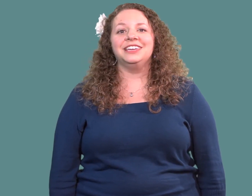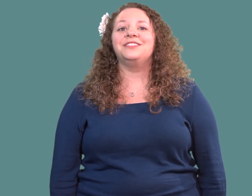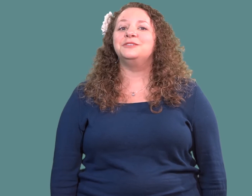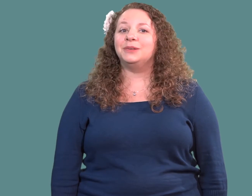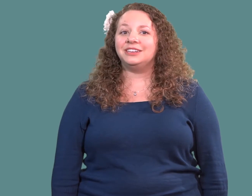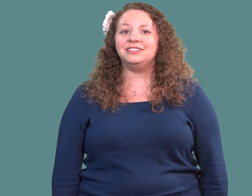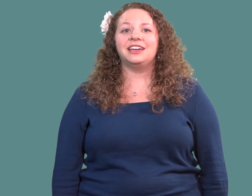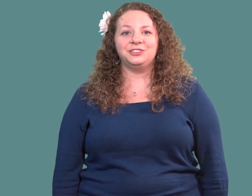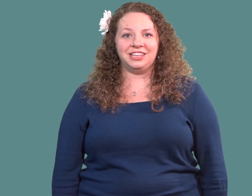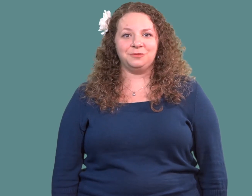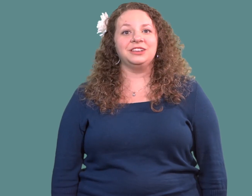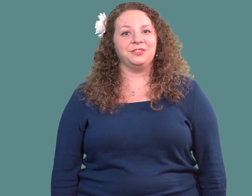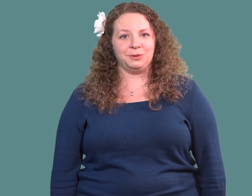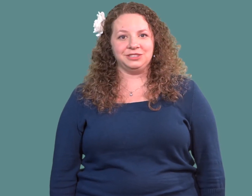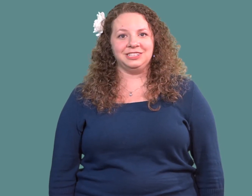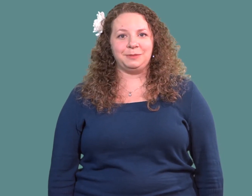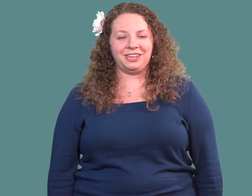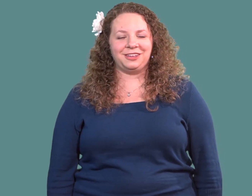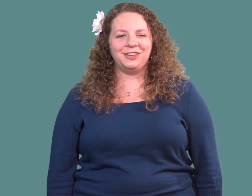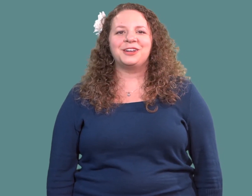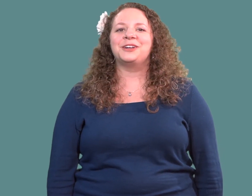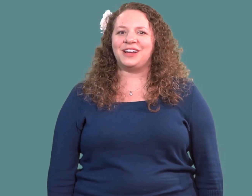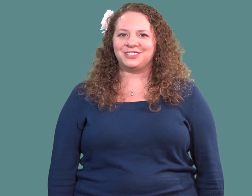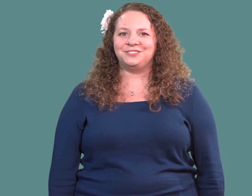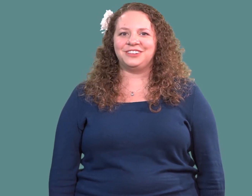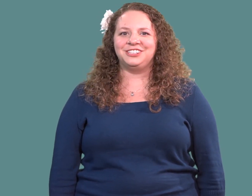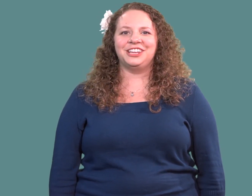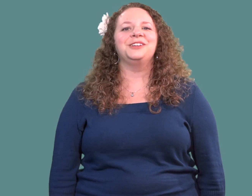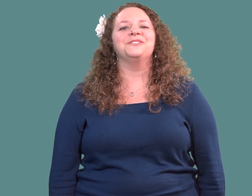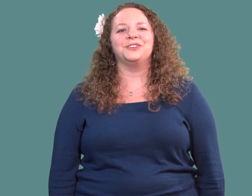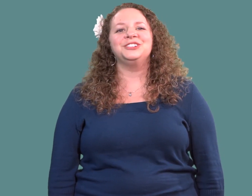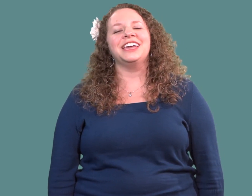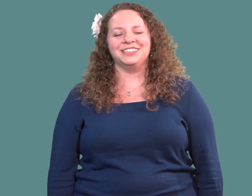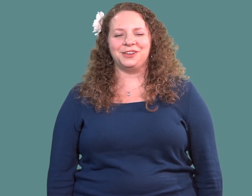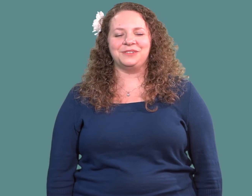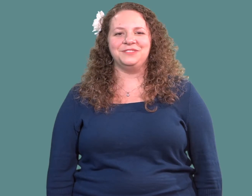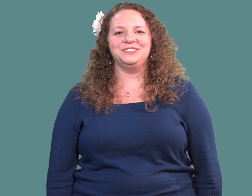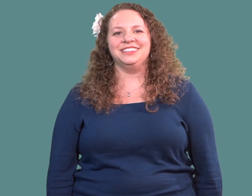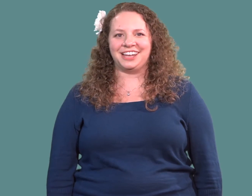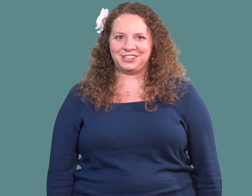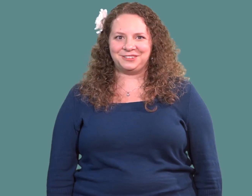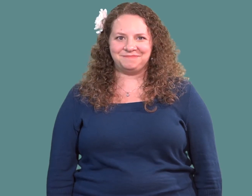and the ability to understand what another person is spelling. Congrats on finishing your first ASL 115 lecture.